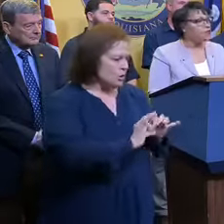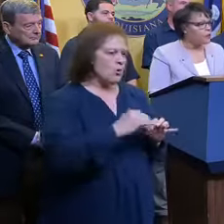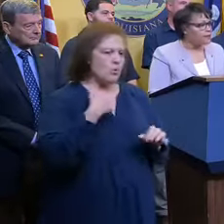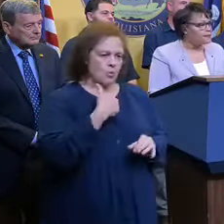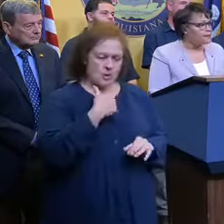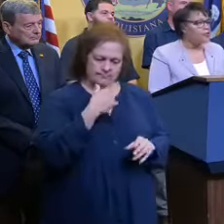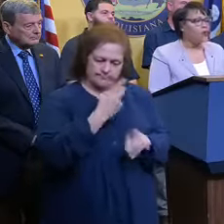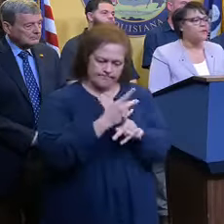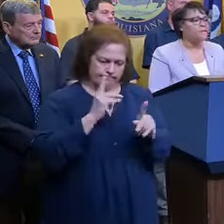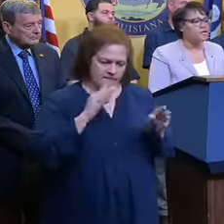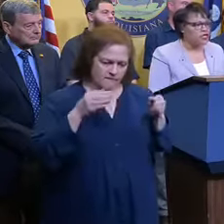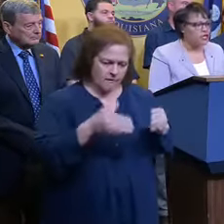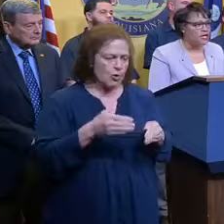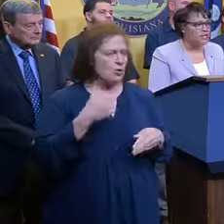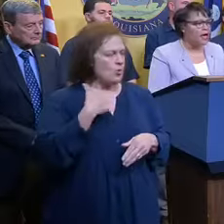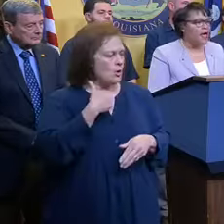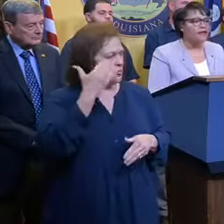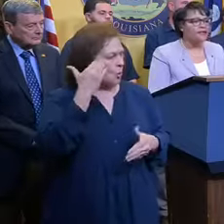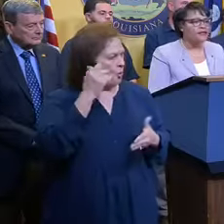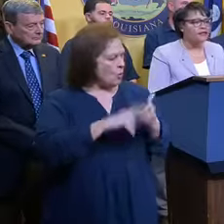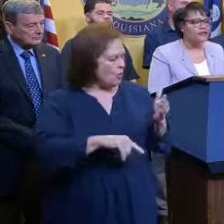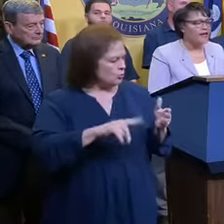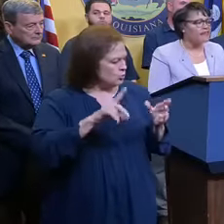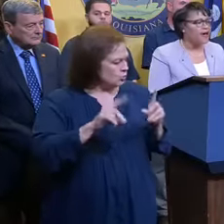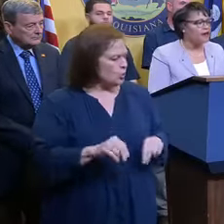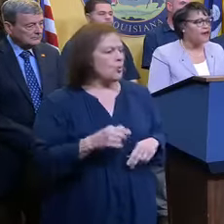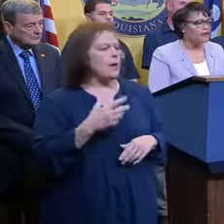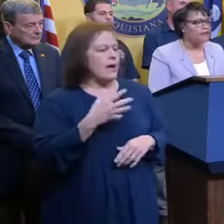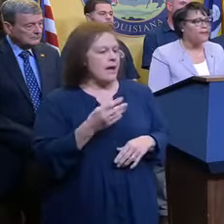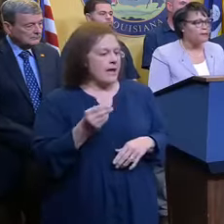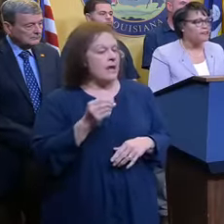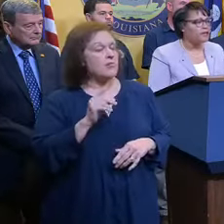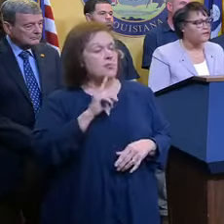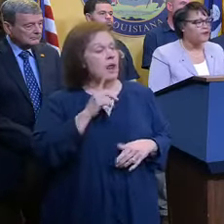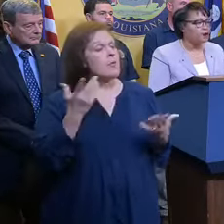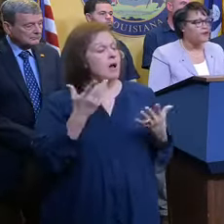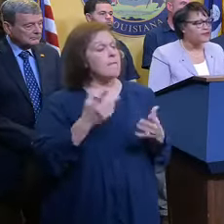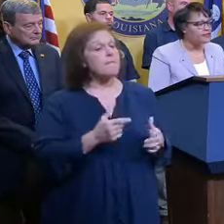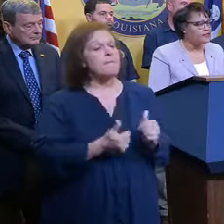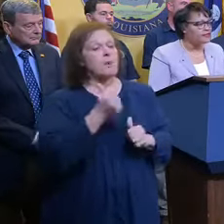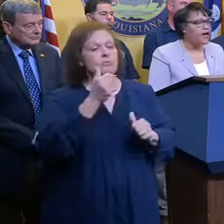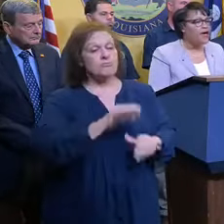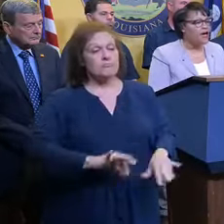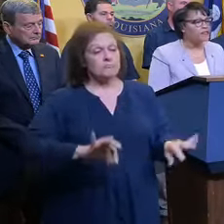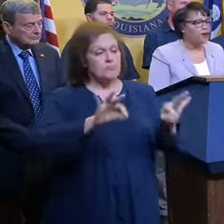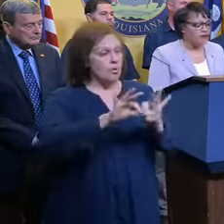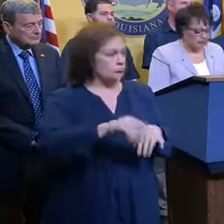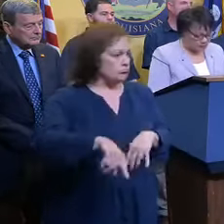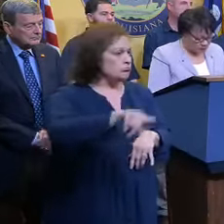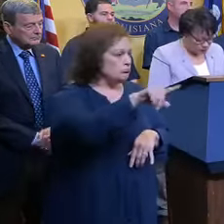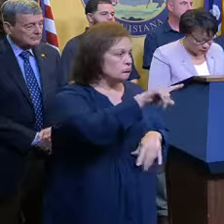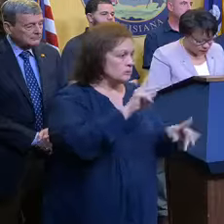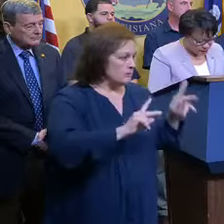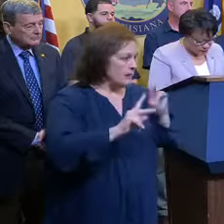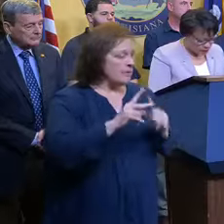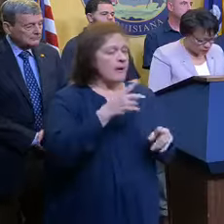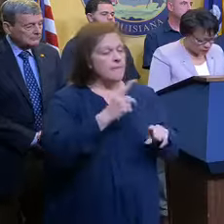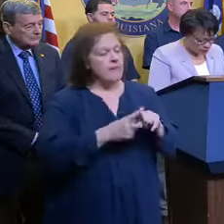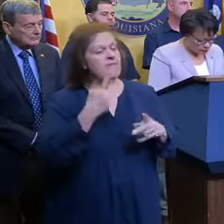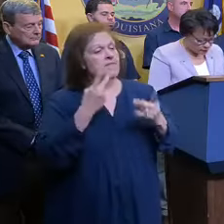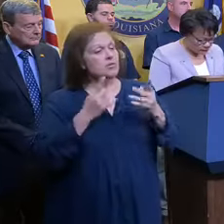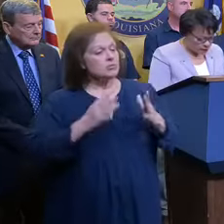stay focused. We know what the mission is, and at the end of the day, that is the public safety of our residents as well as the visitors of the